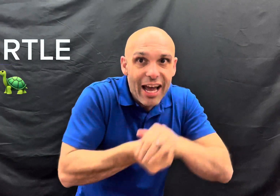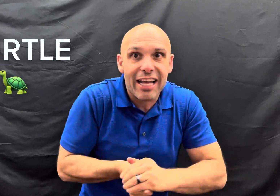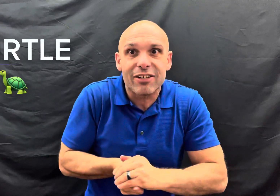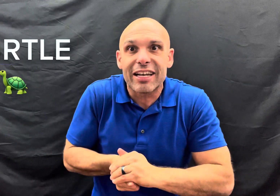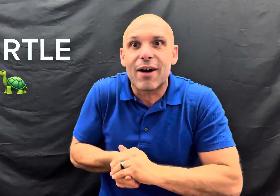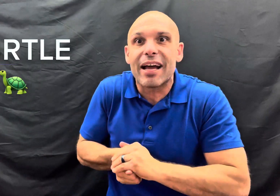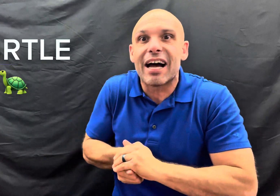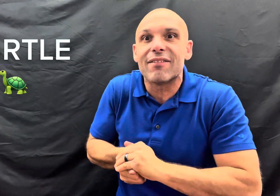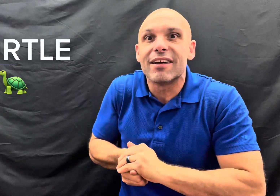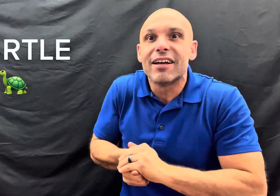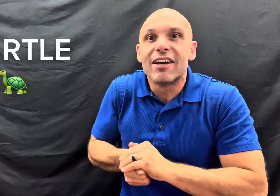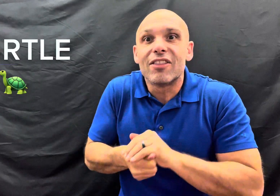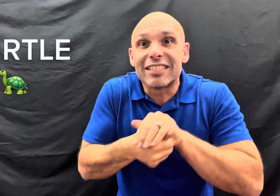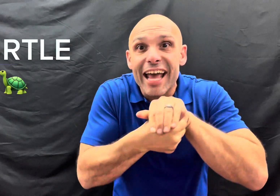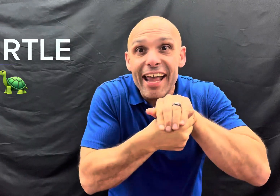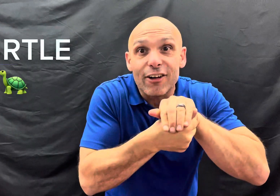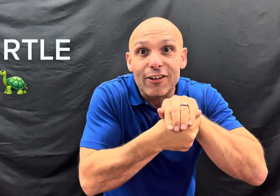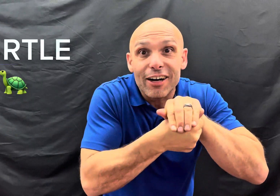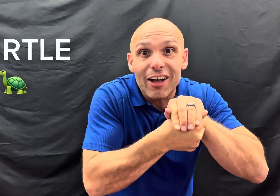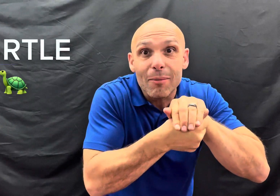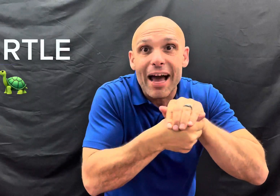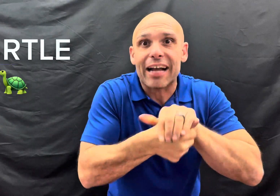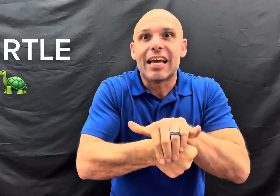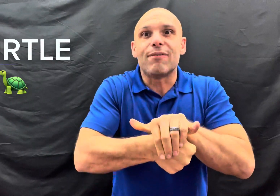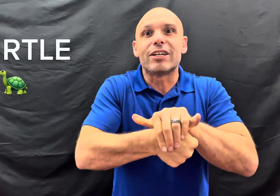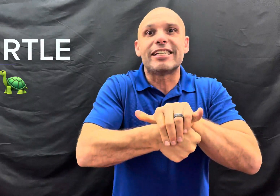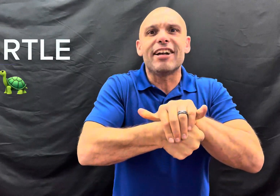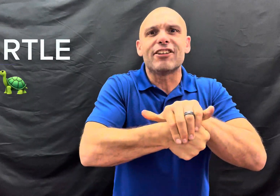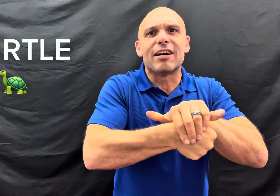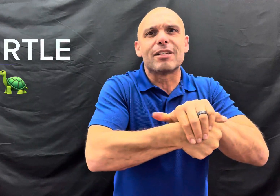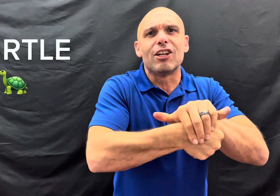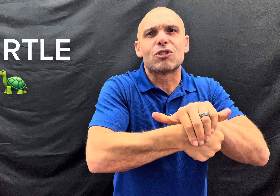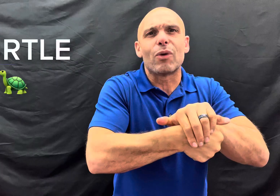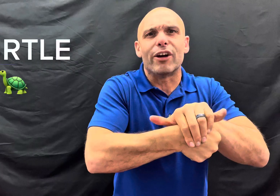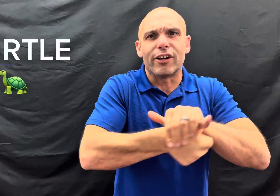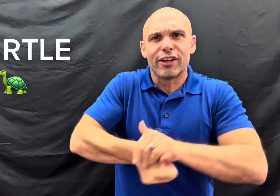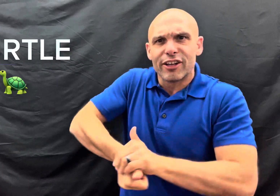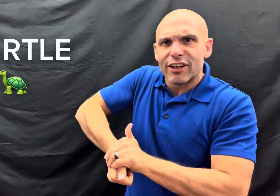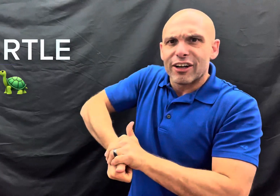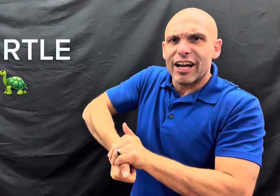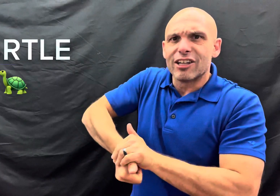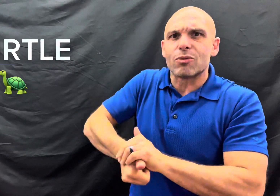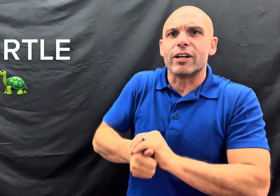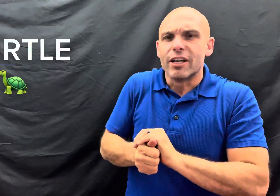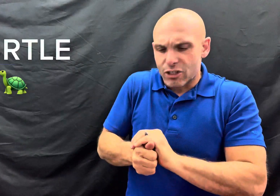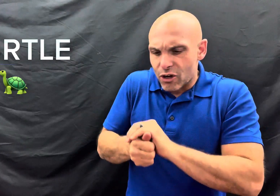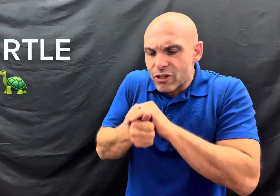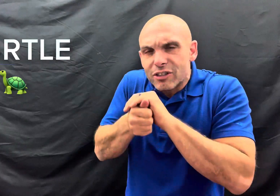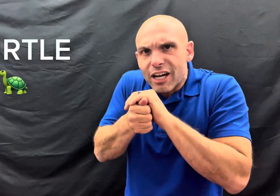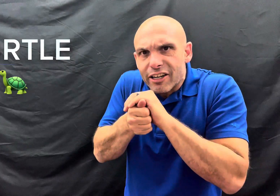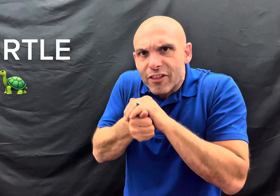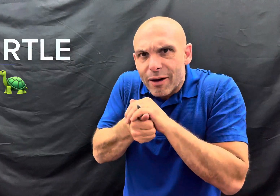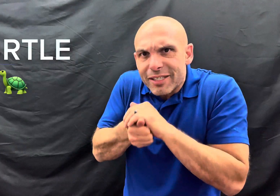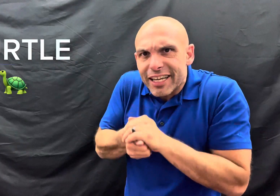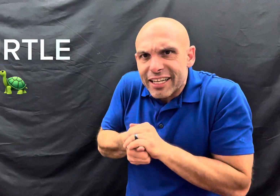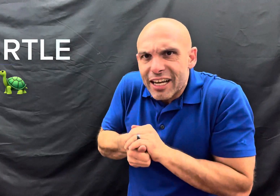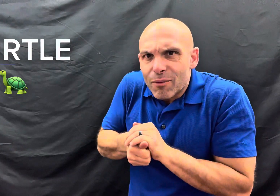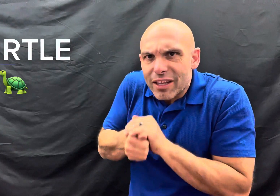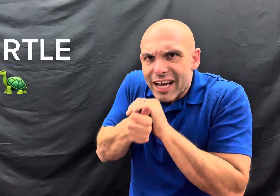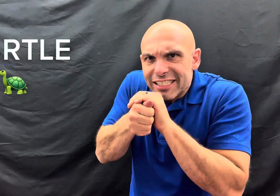And so now I have the tail on the back. If you extend your thumbs, it looks weird, right? It looks weird. So you tuck your thumbs in where the head sticks